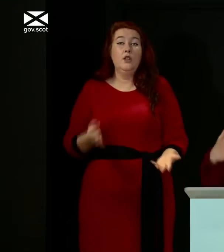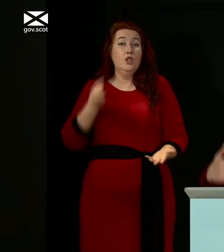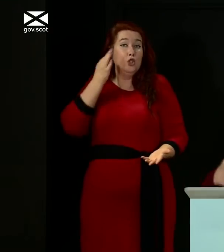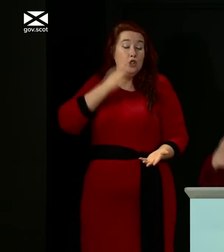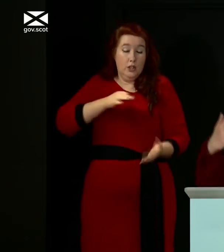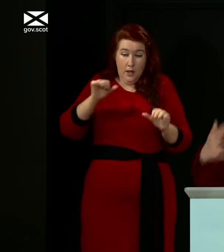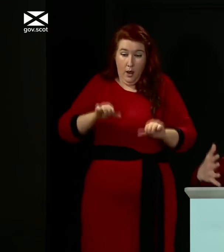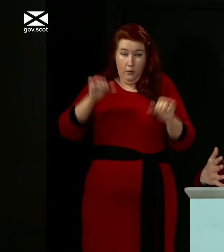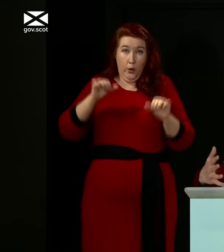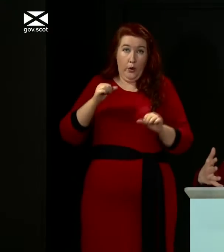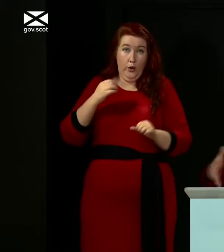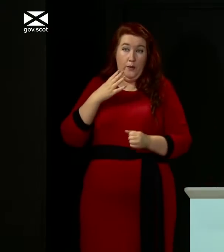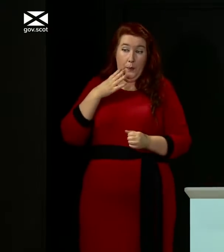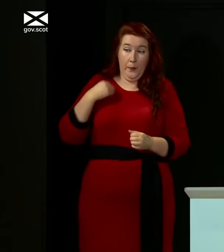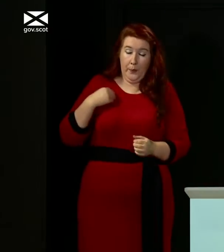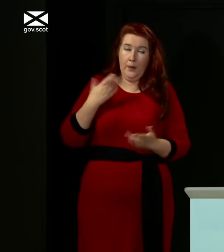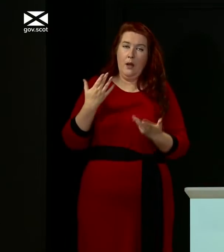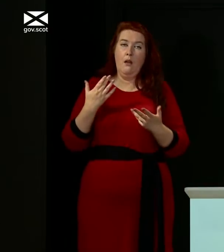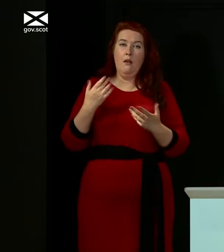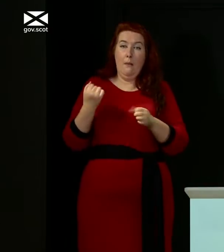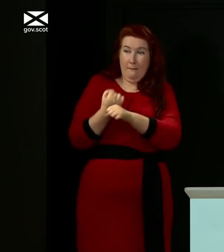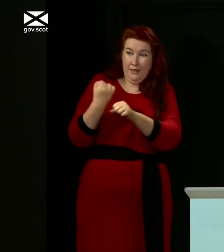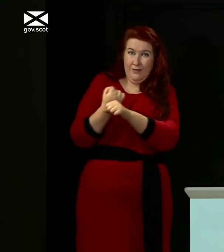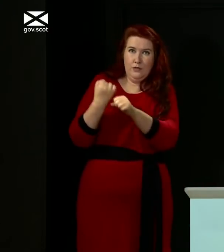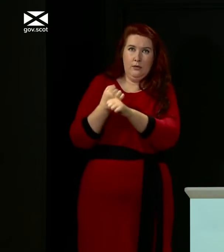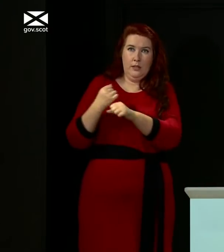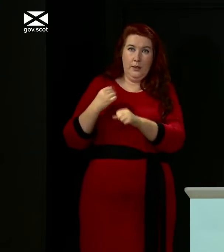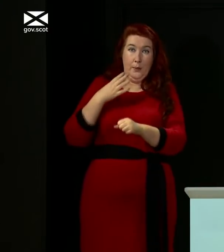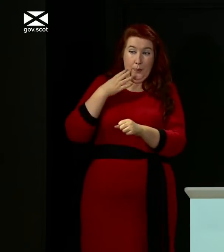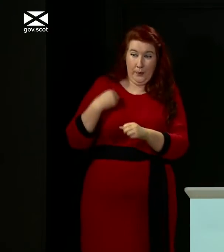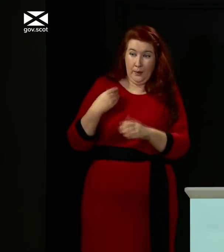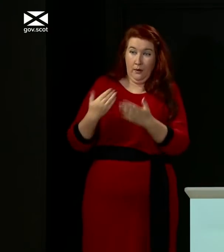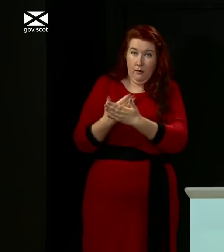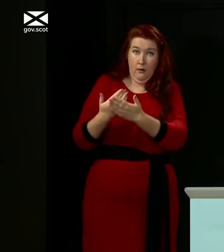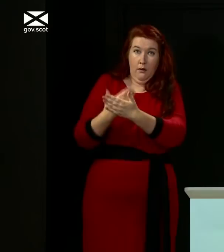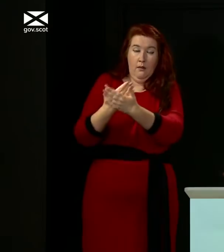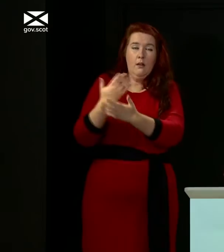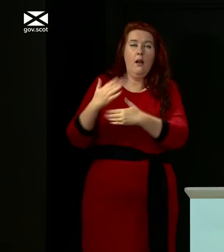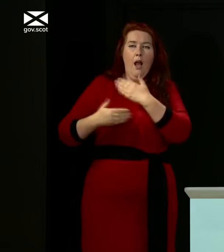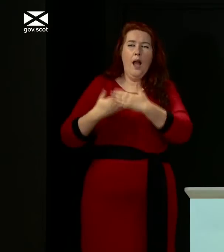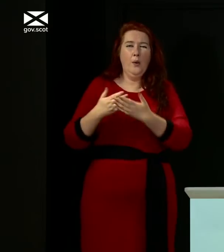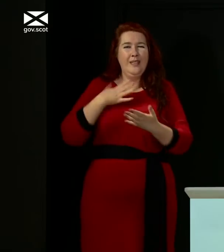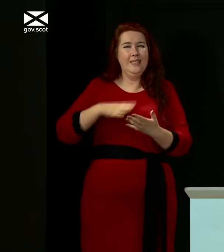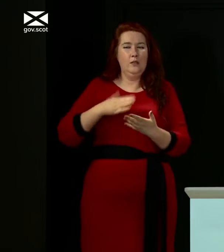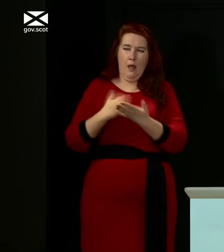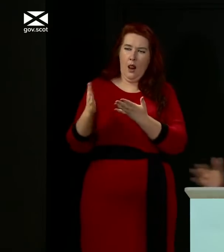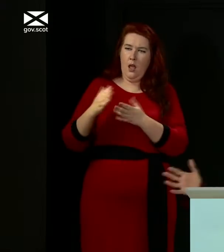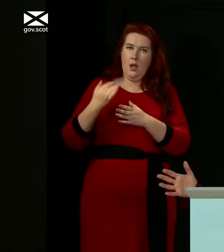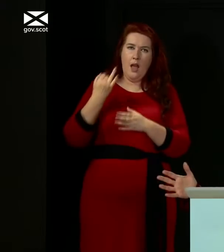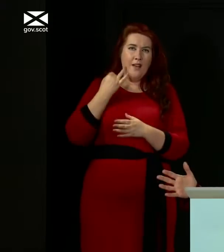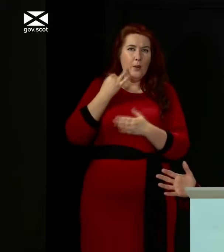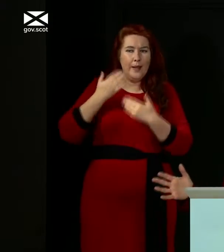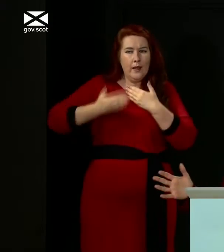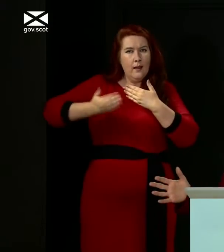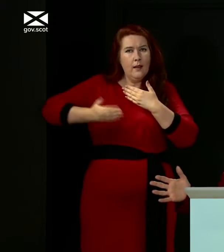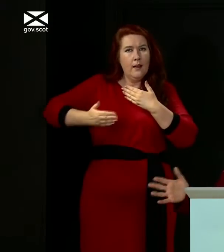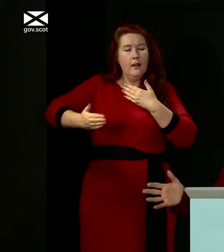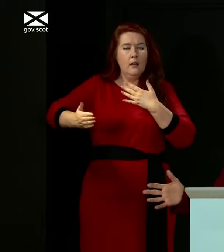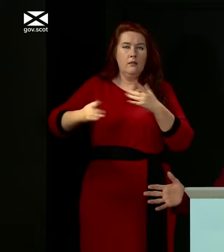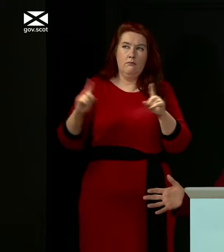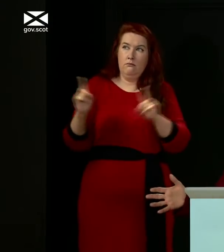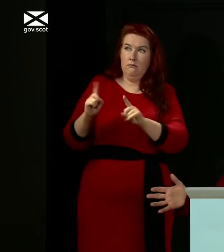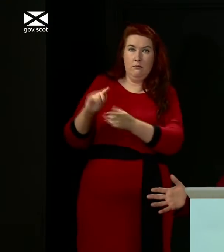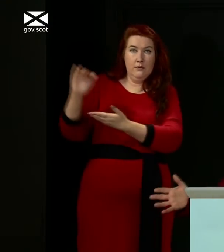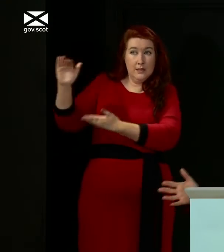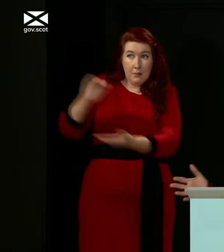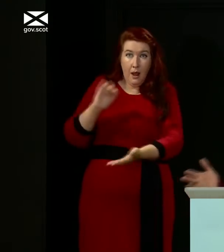with manufacturing ramping up, and just needing a bit of time to get clear on week by week what supplies